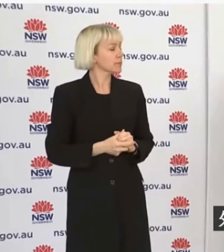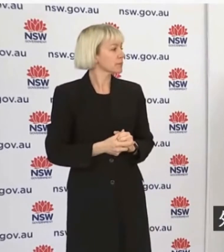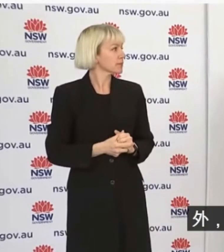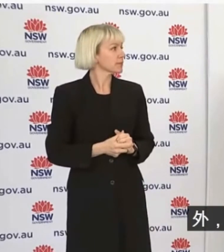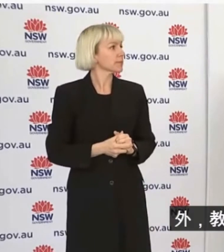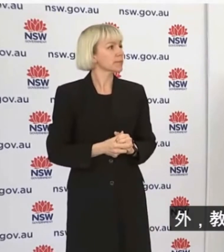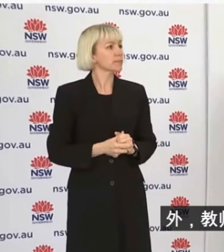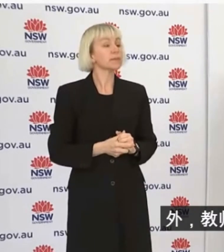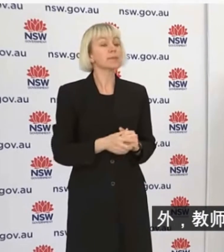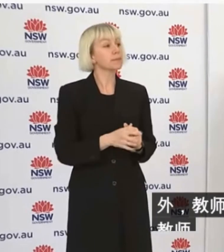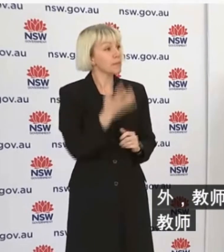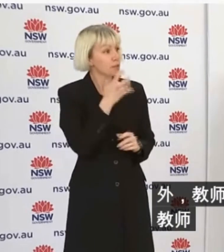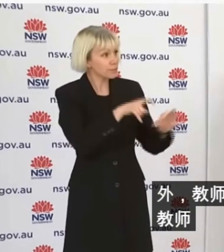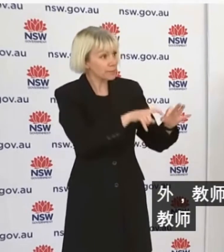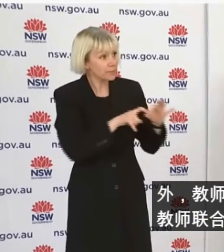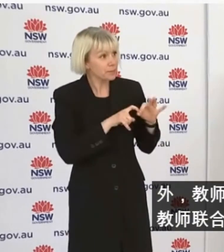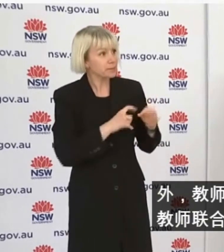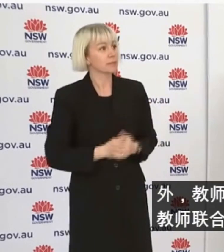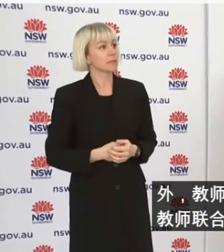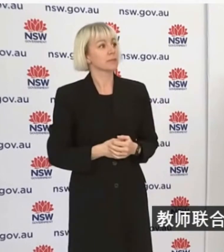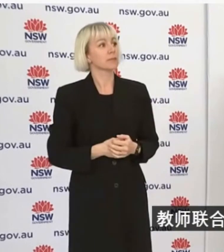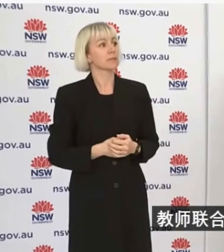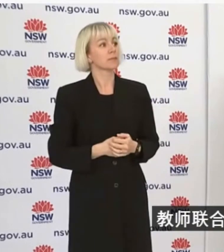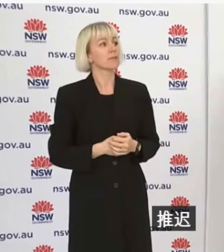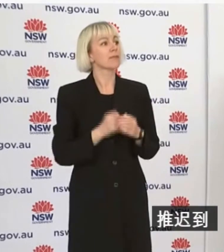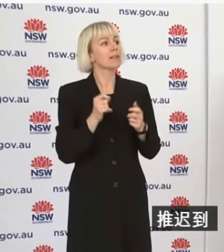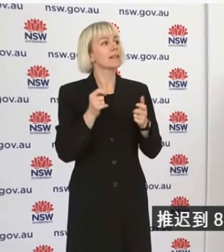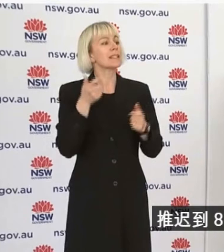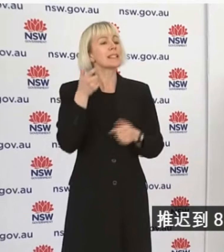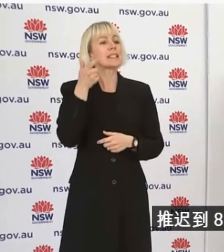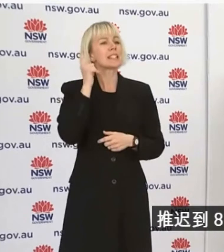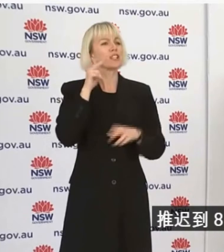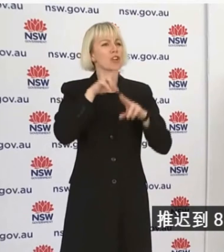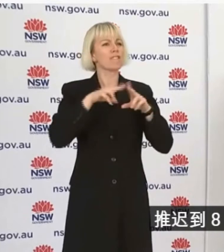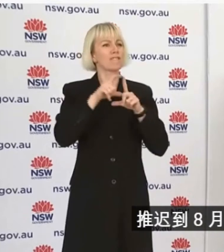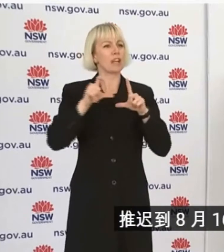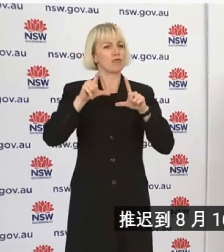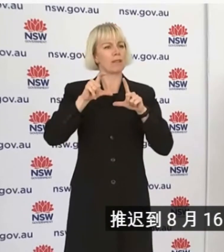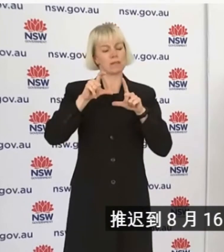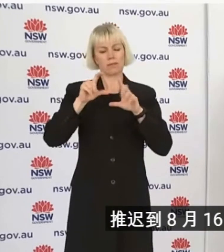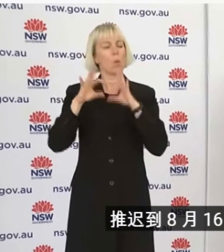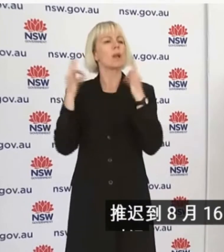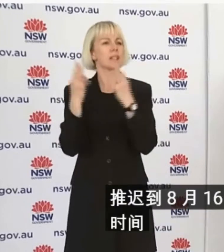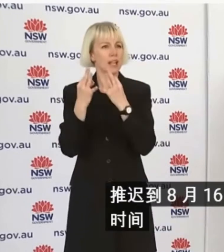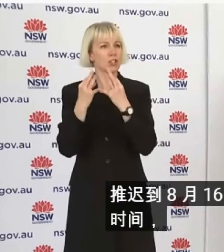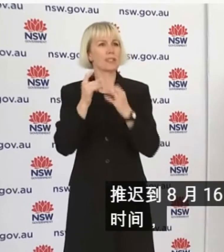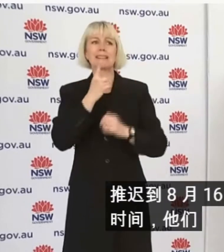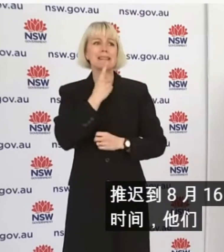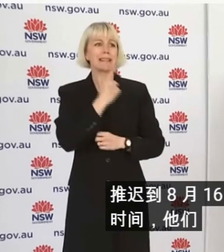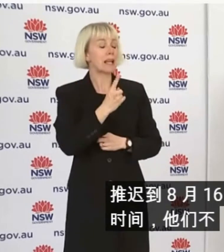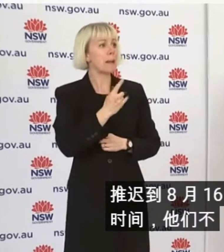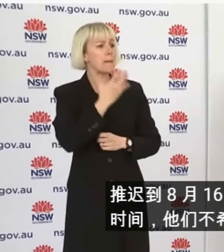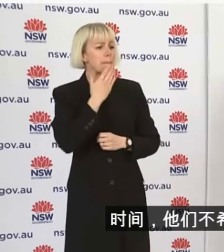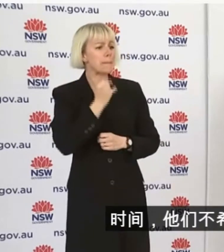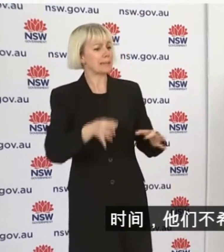Teachers Federation, thank you. I'm sorry? The Teachers Federation has called for a delay in the return to Year 12 students on August 16th.